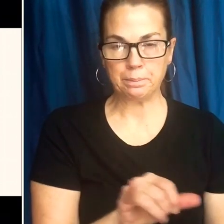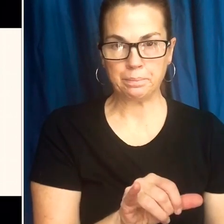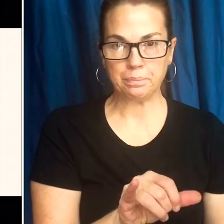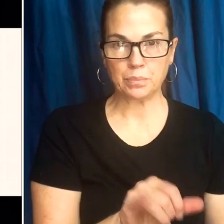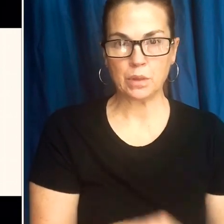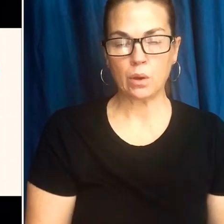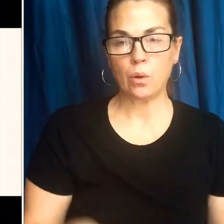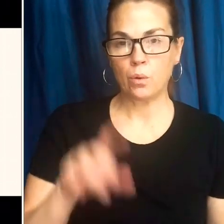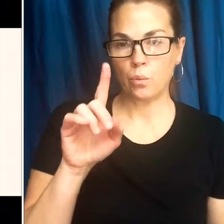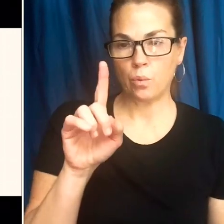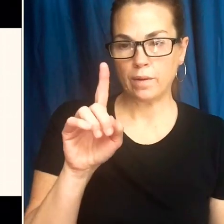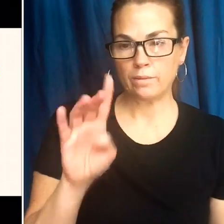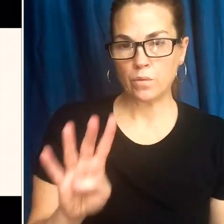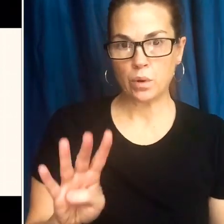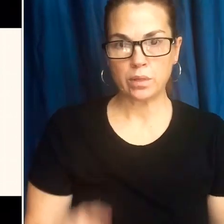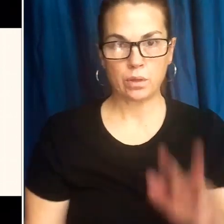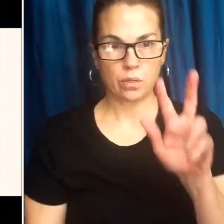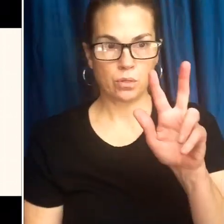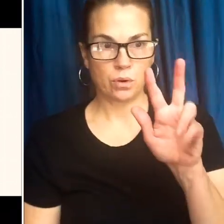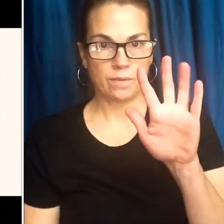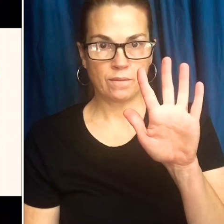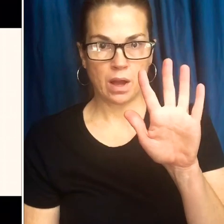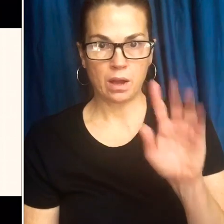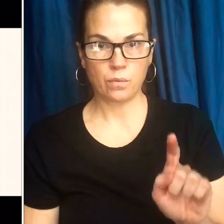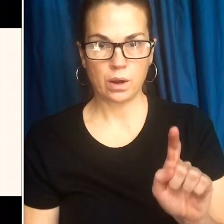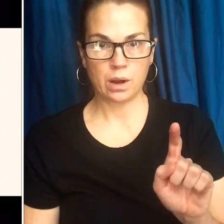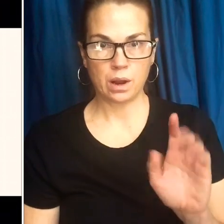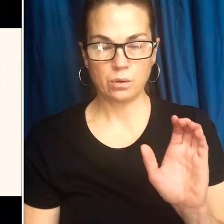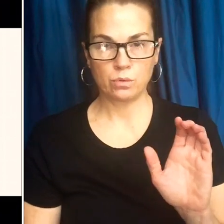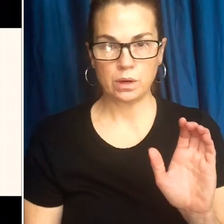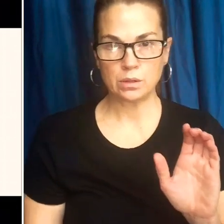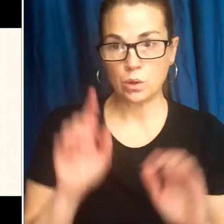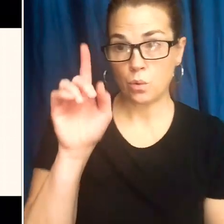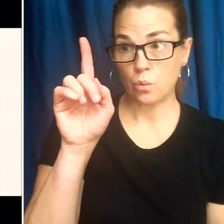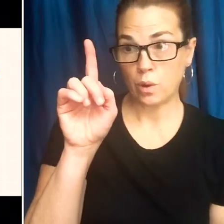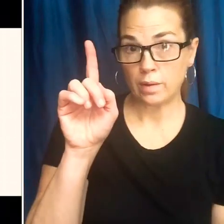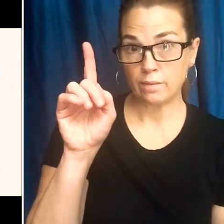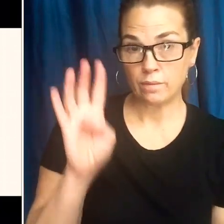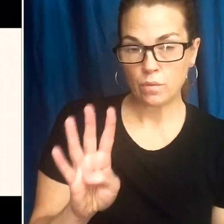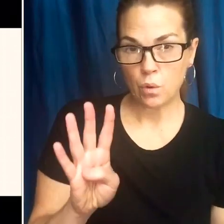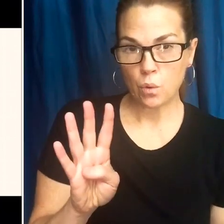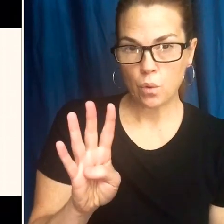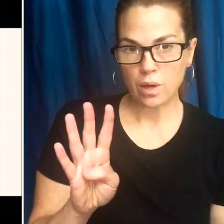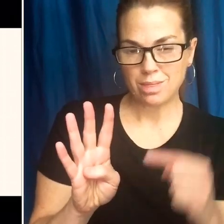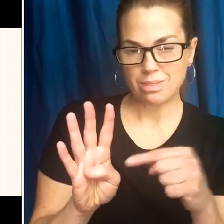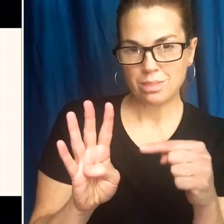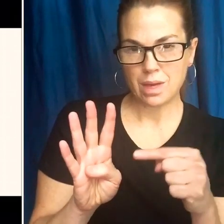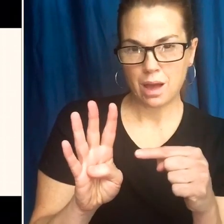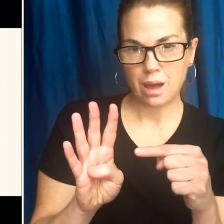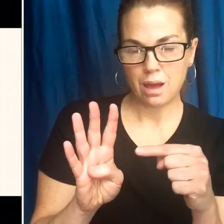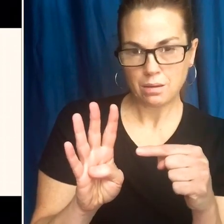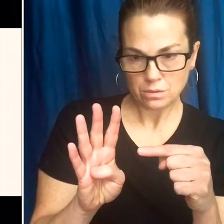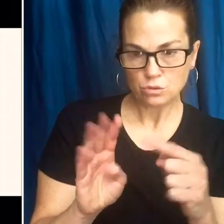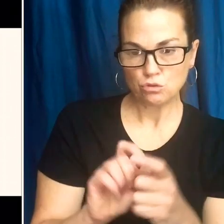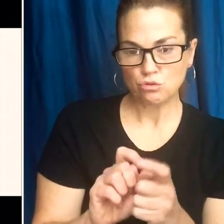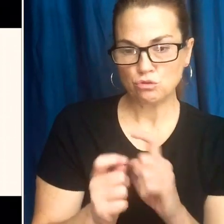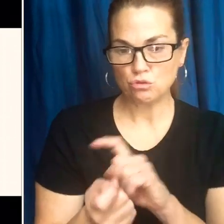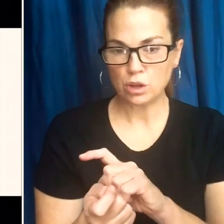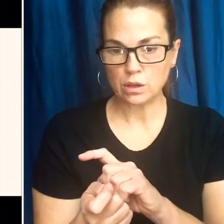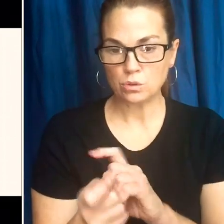25. I should do the same thing to my numerator, and it would become 25. 25